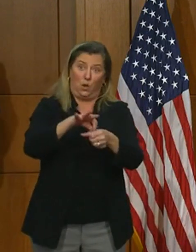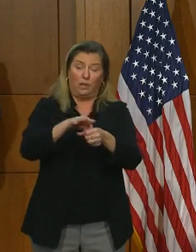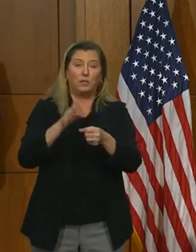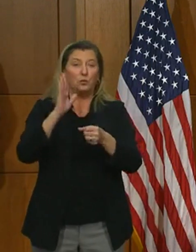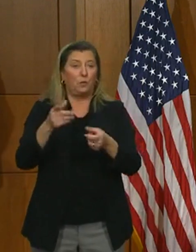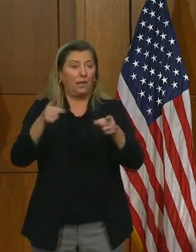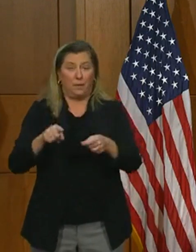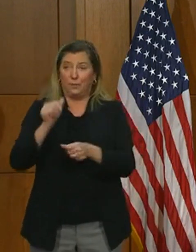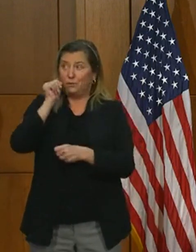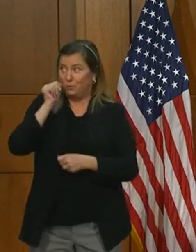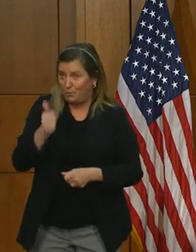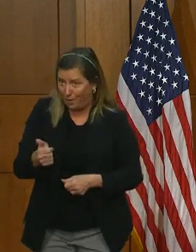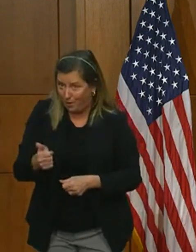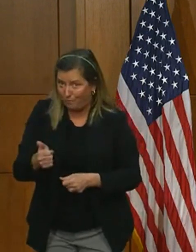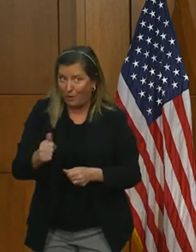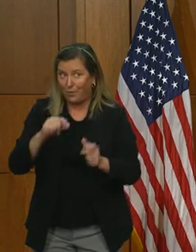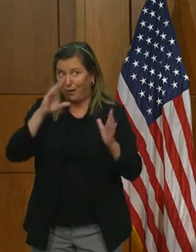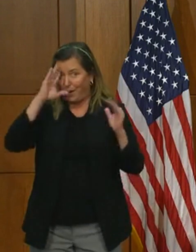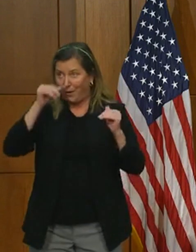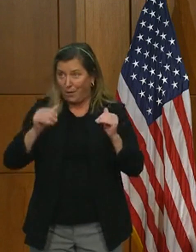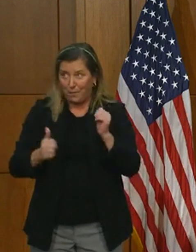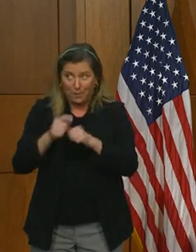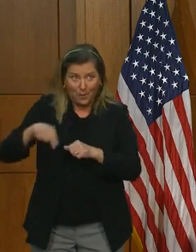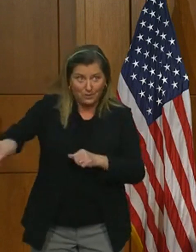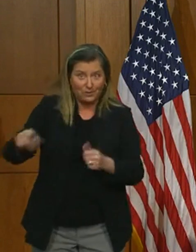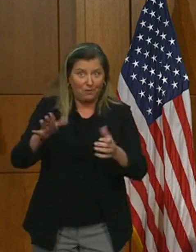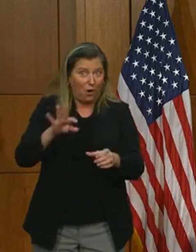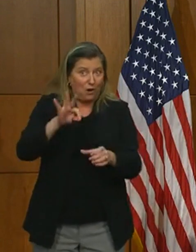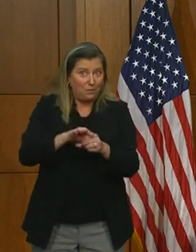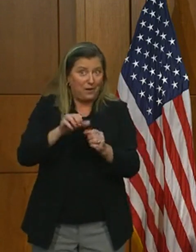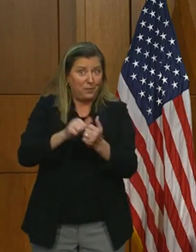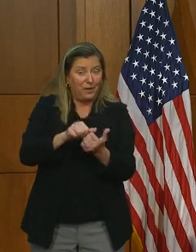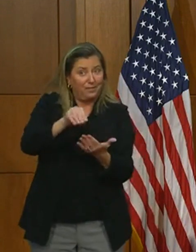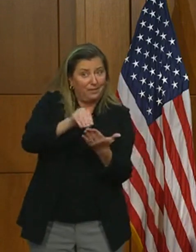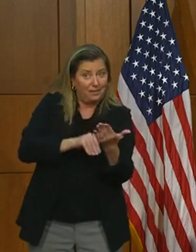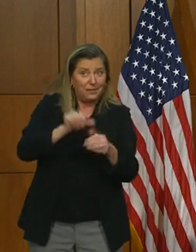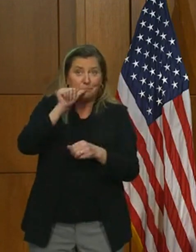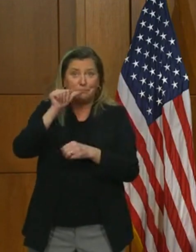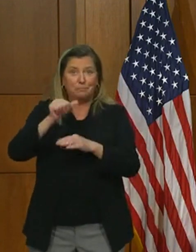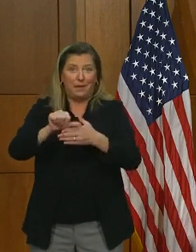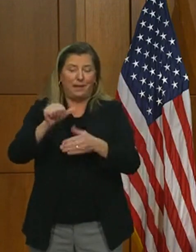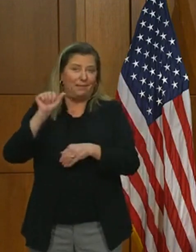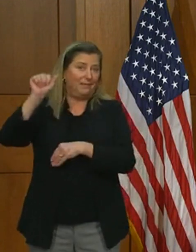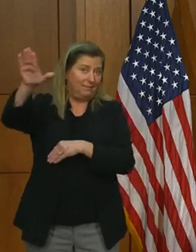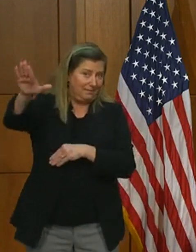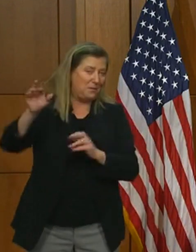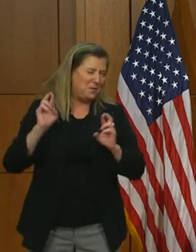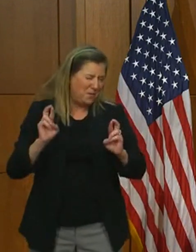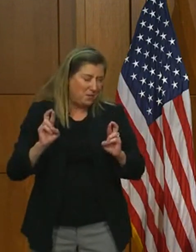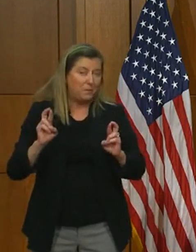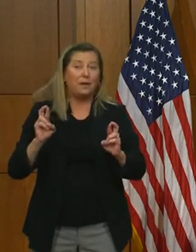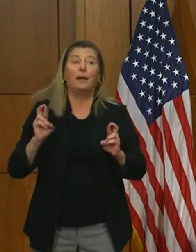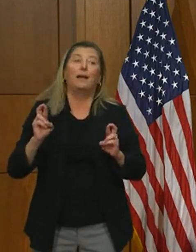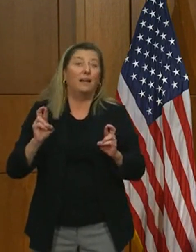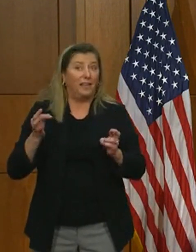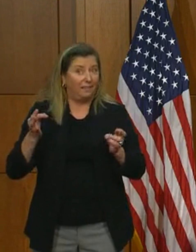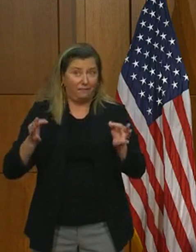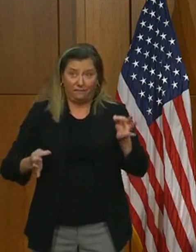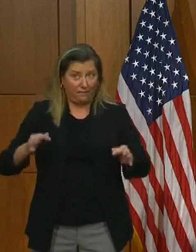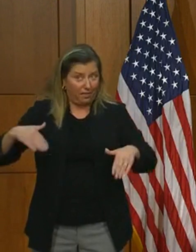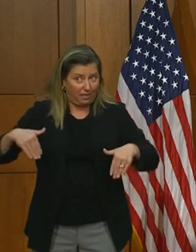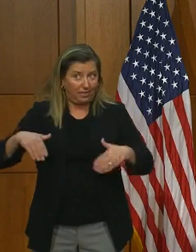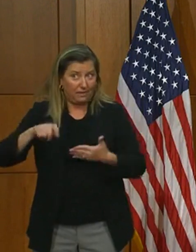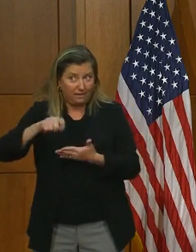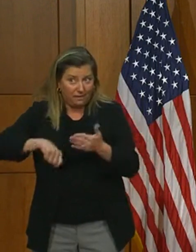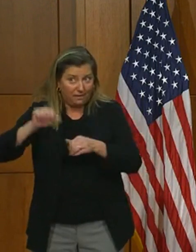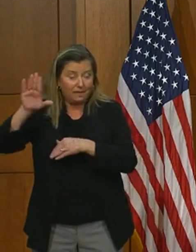tomorrow. I hope most Virginians have already voted absentee by mail. But for those who are going to the polls, who are